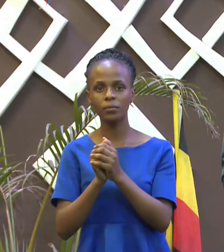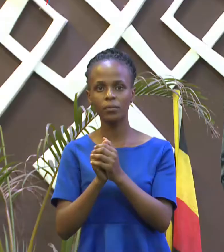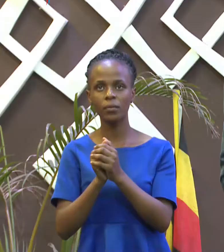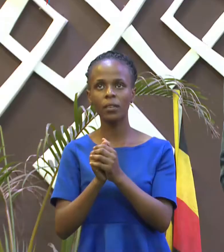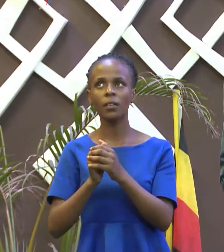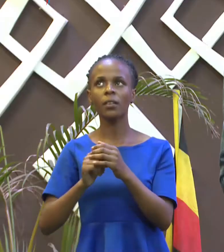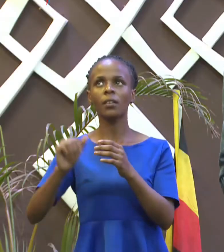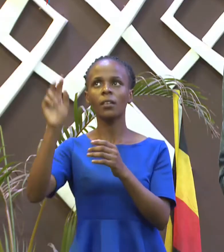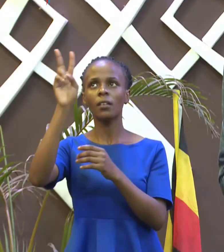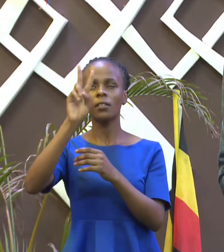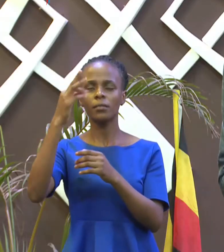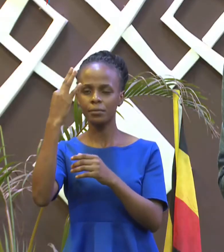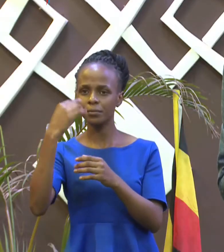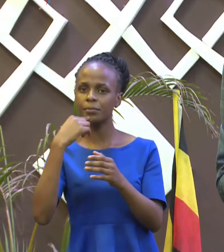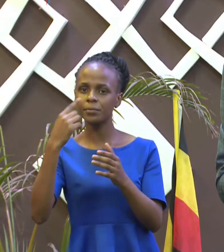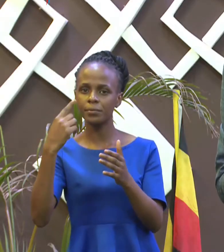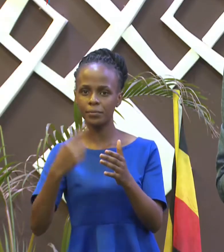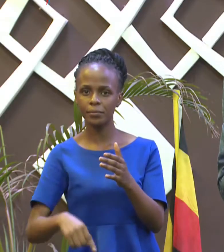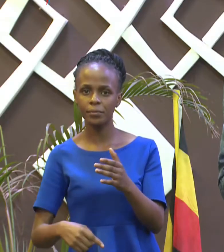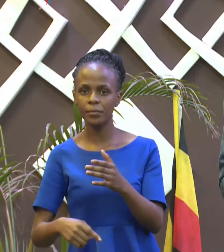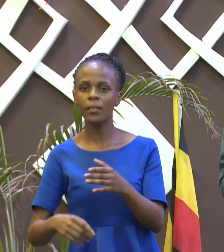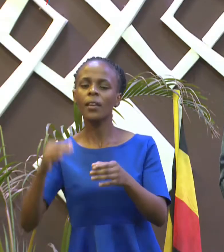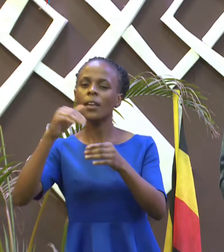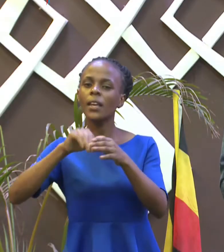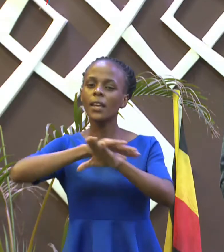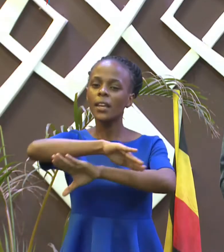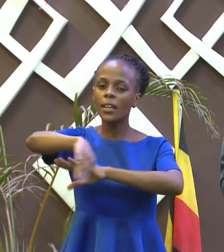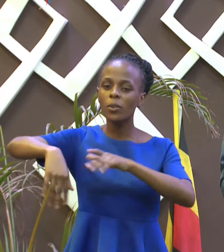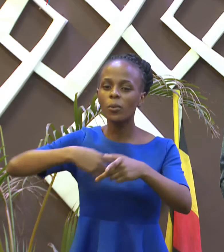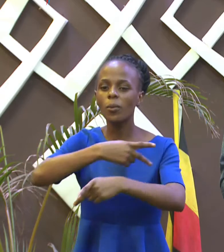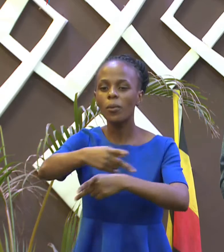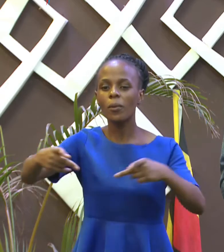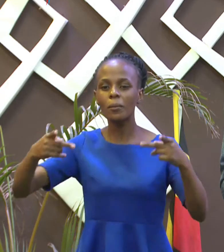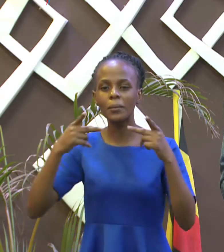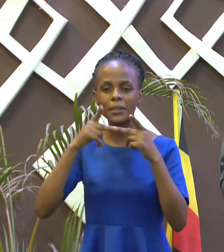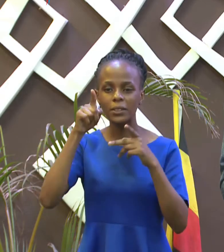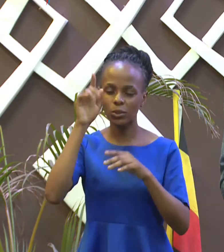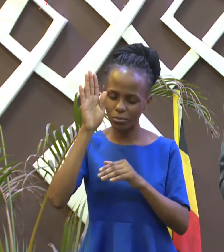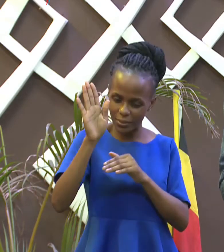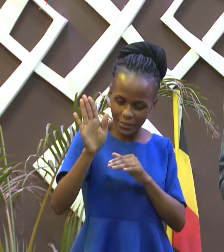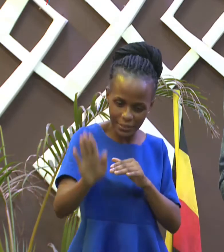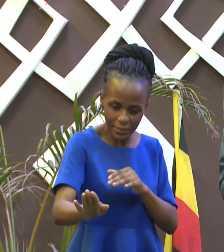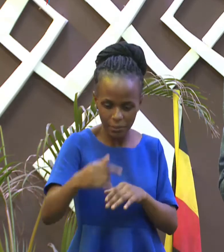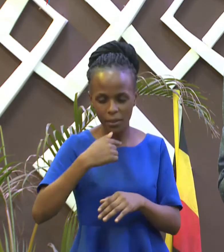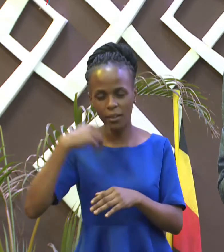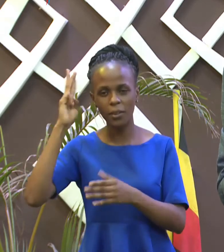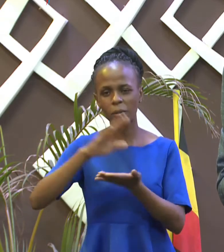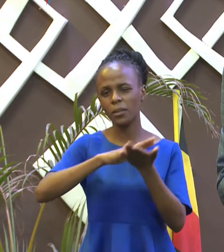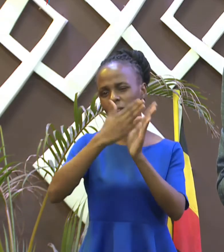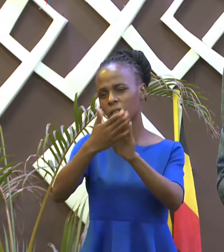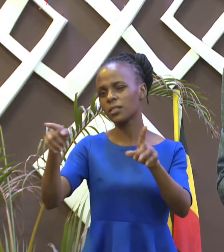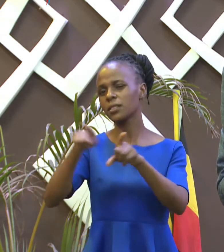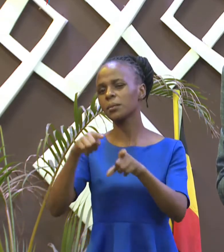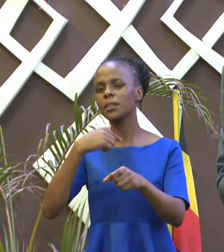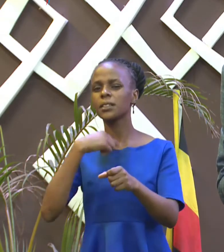From verse 3. Yes. Mu buli kifo kye mulirinnyamu ekigere kyammwe, nkibawadde mmwe, nga bwe nagamba